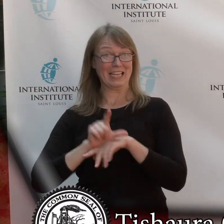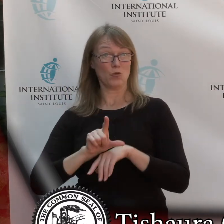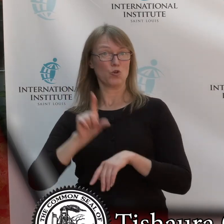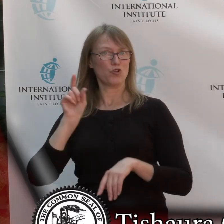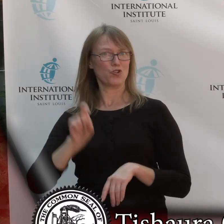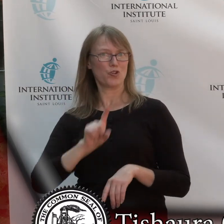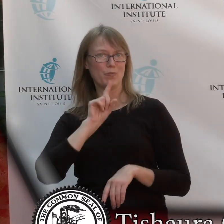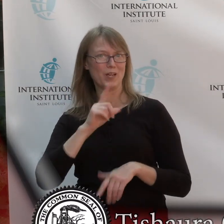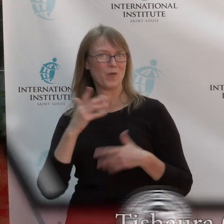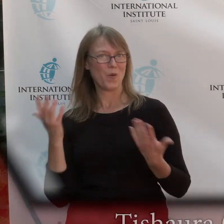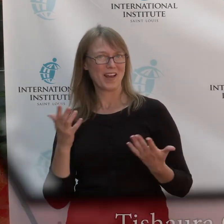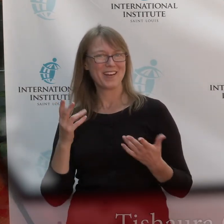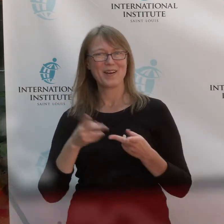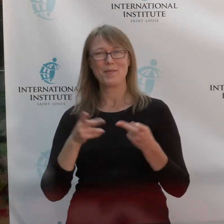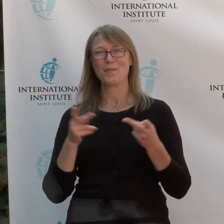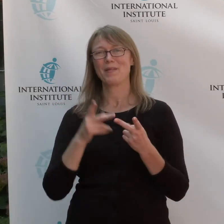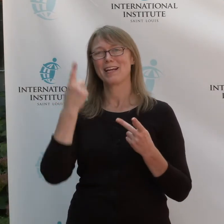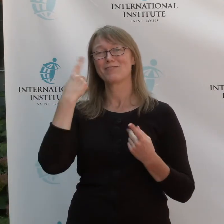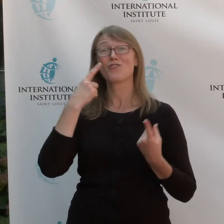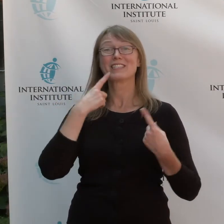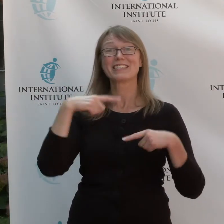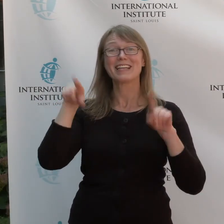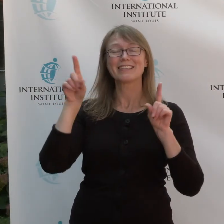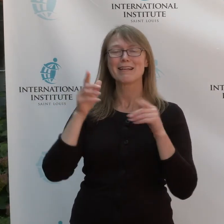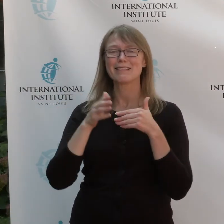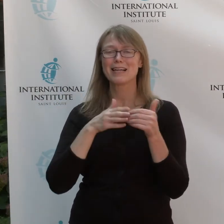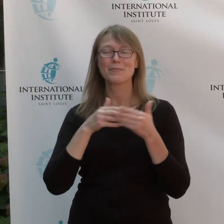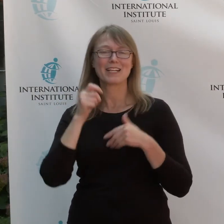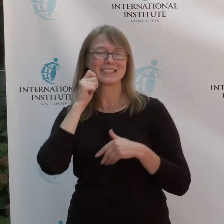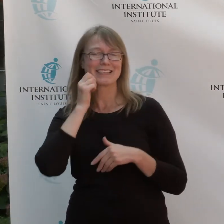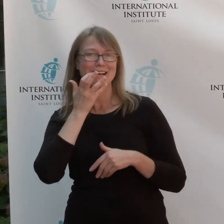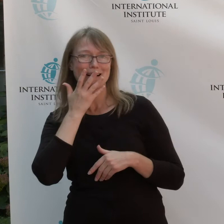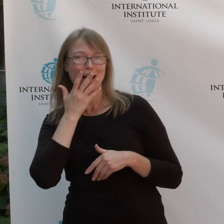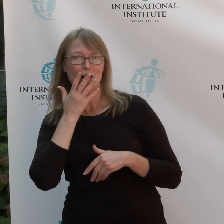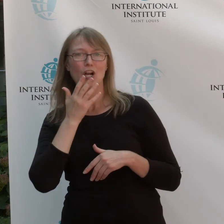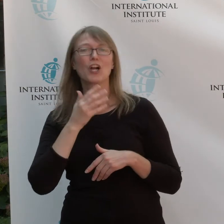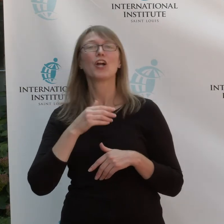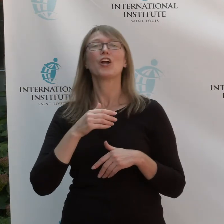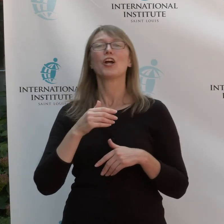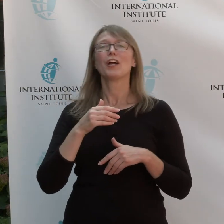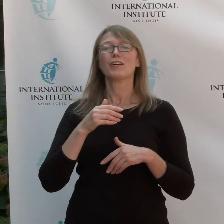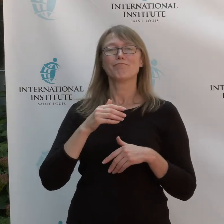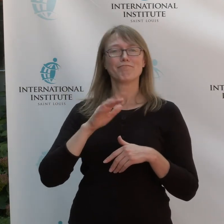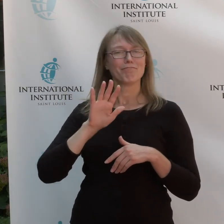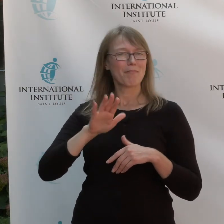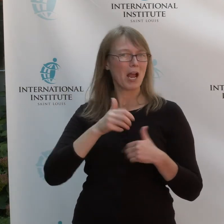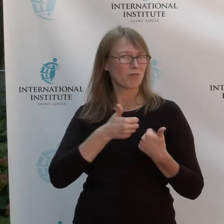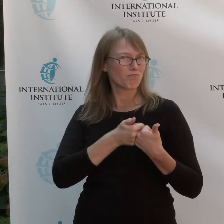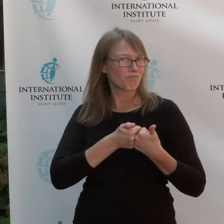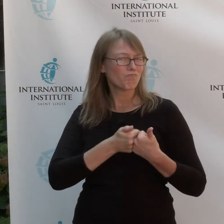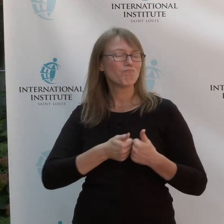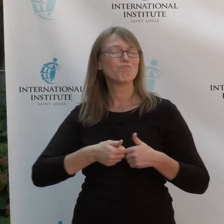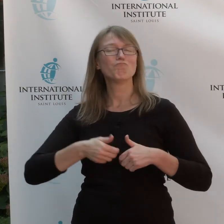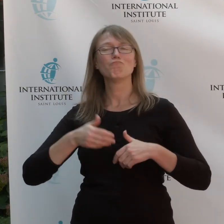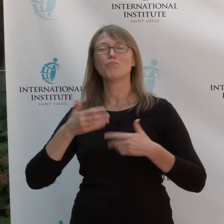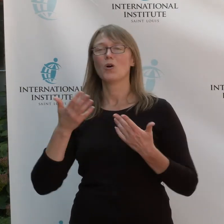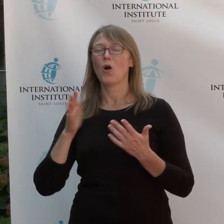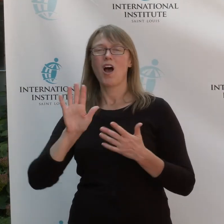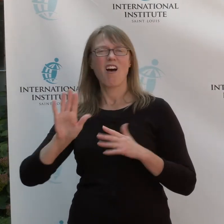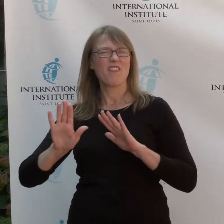worship. And St. Louis has always been a welcoming community, as witnessed when we welcomed Bosnian refugees here